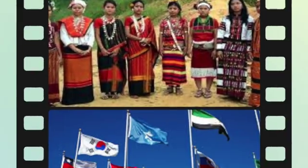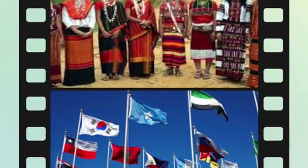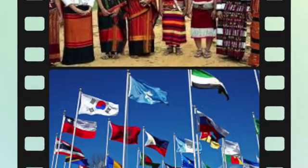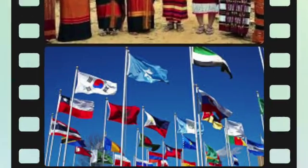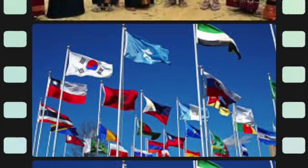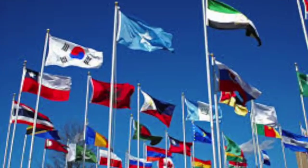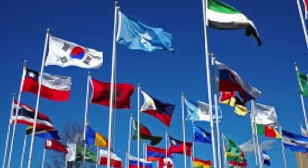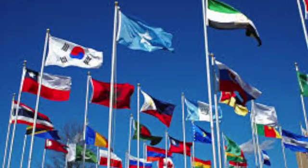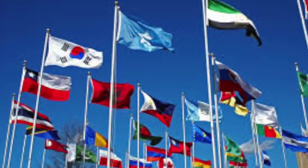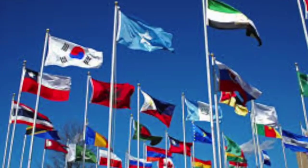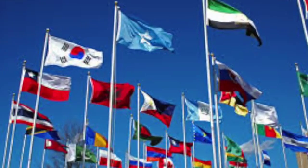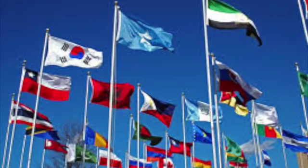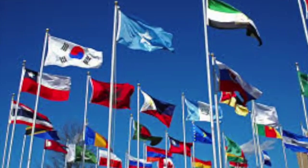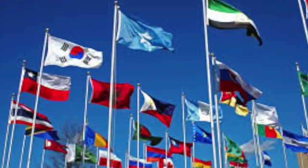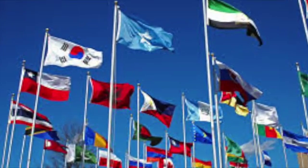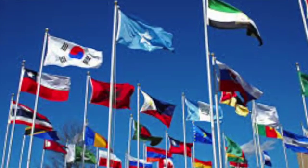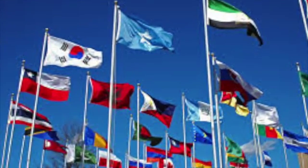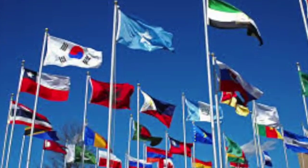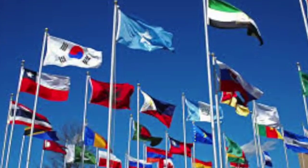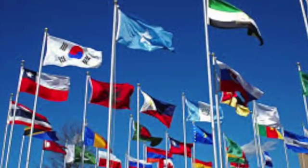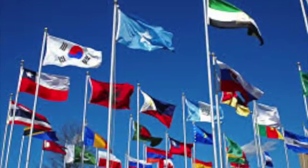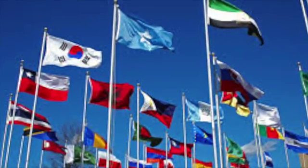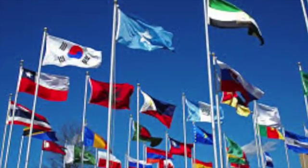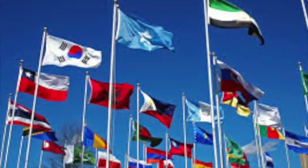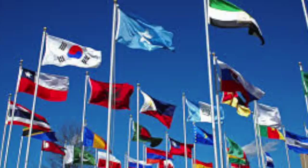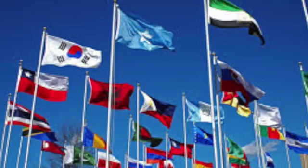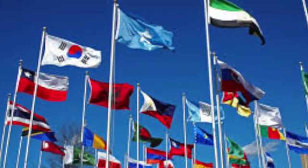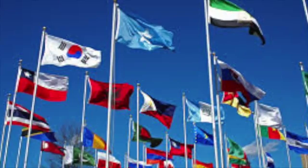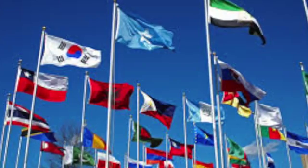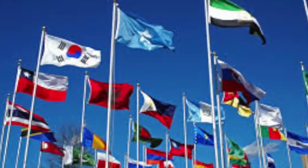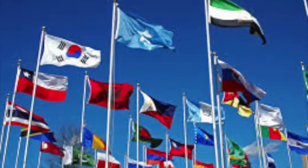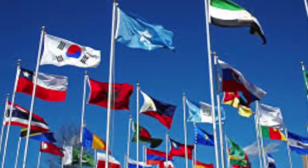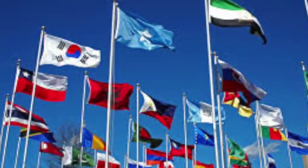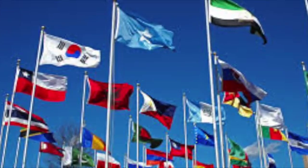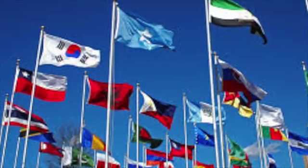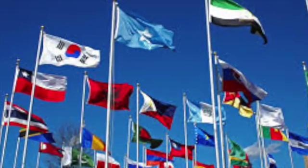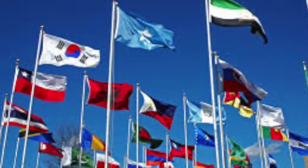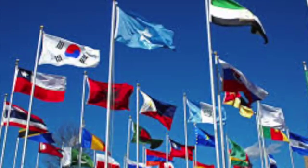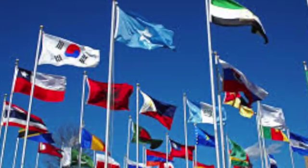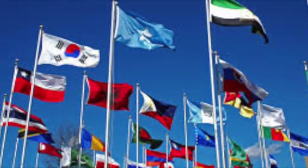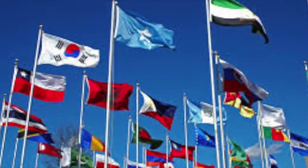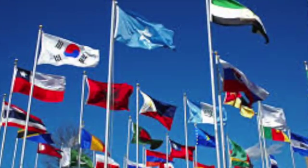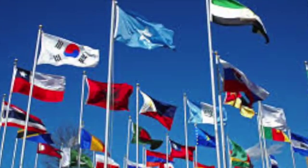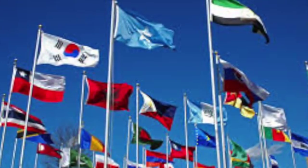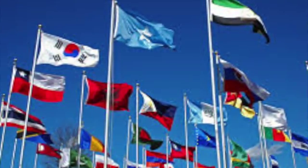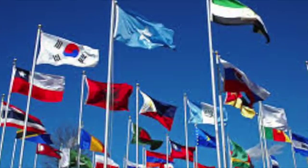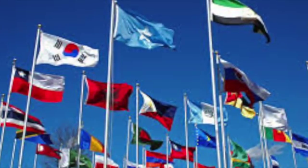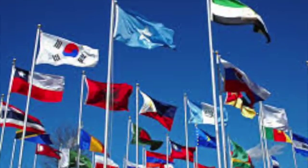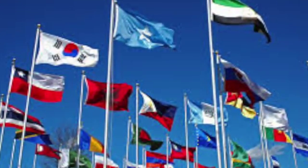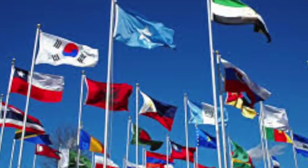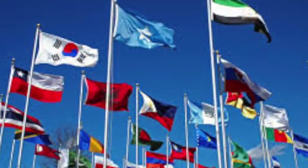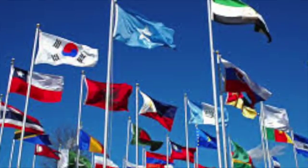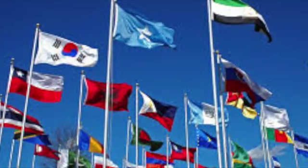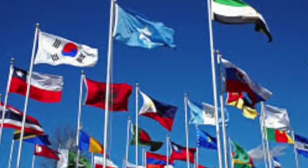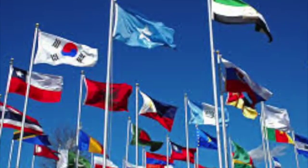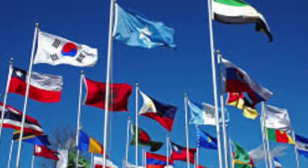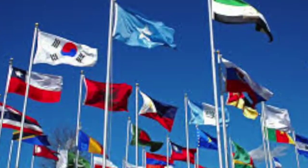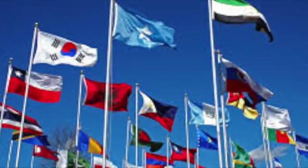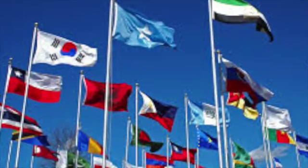was naive about culture and how to define it. My idea of culture was very narrow, and I wasn't able to comprehend the